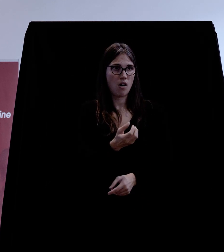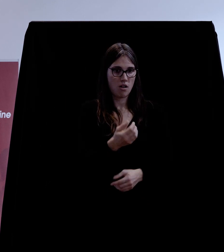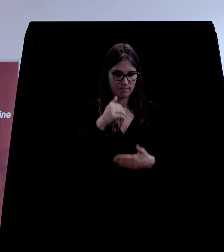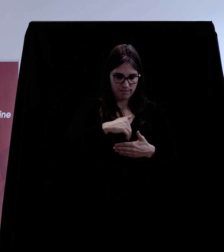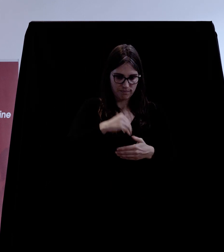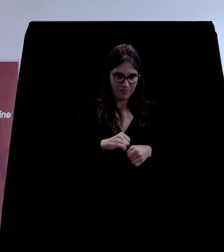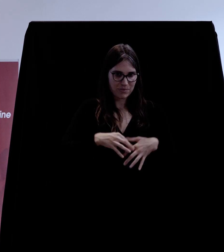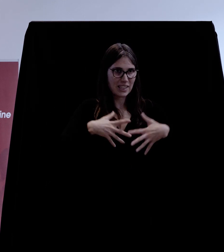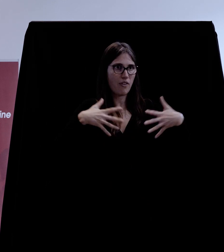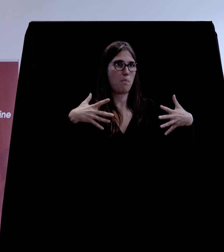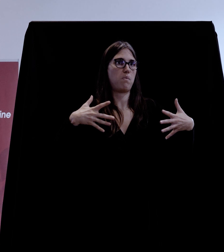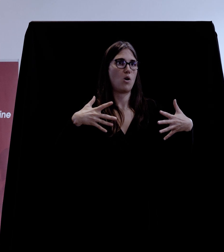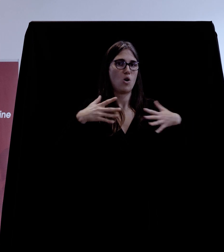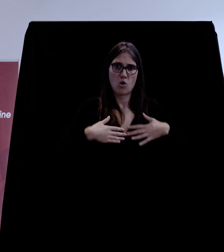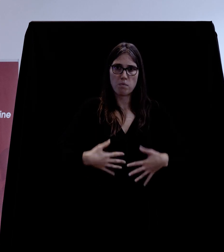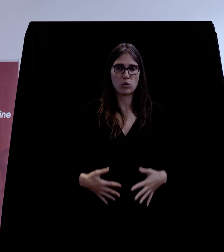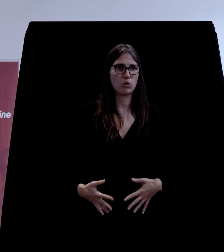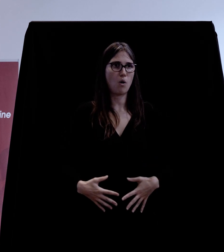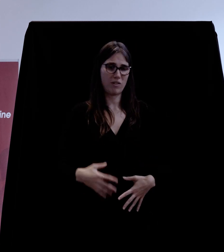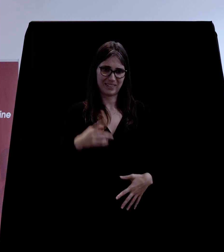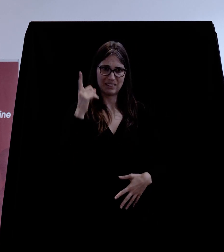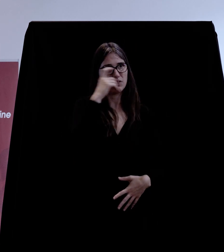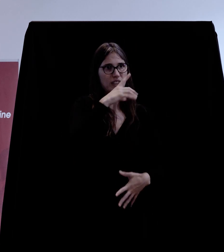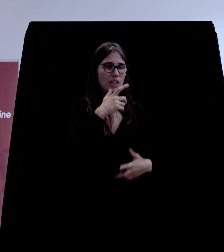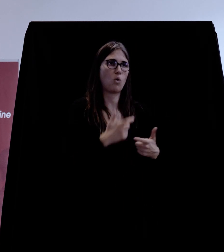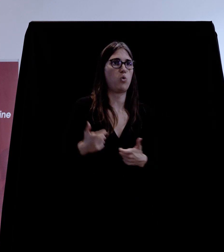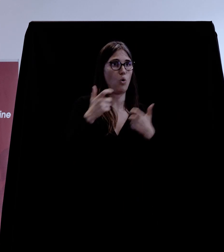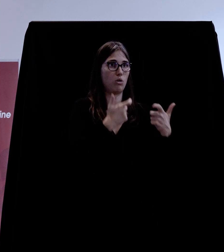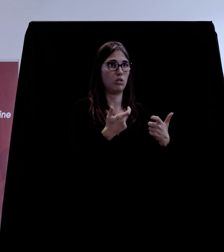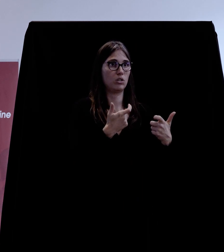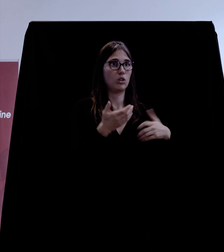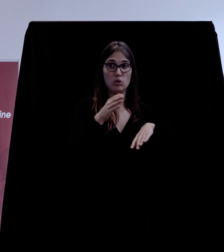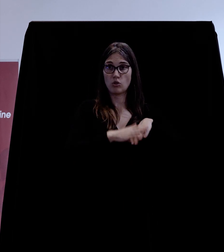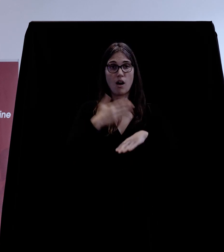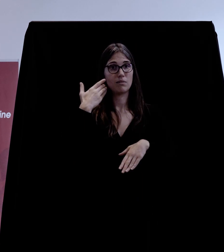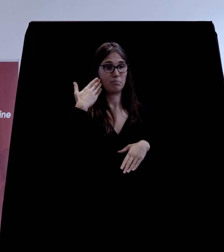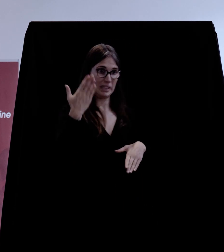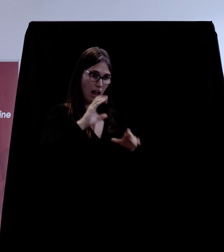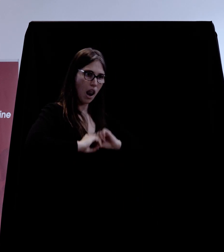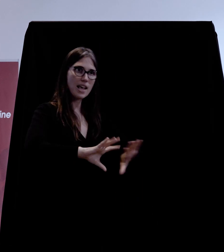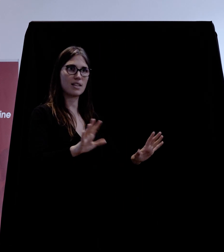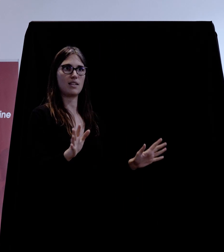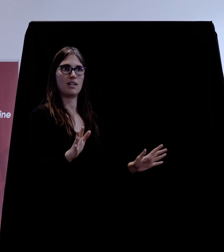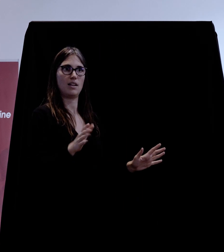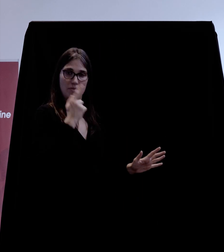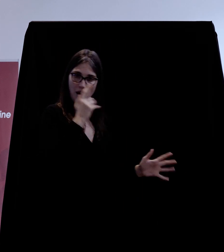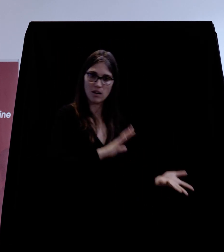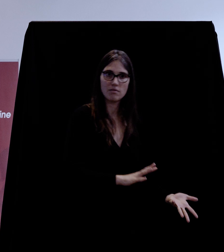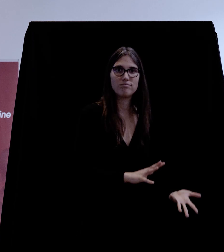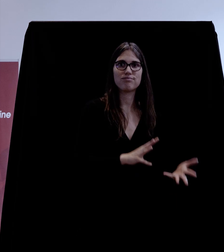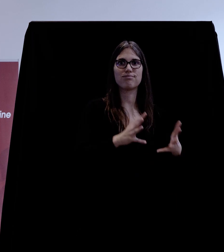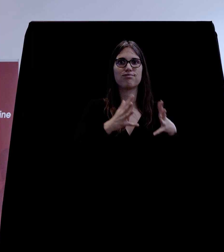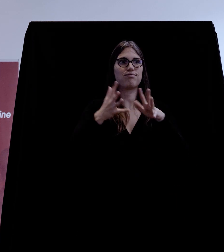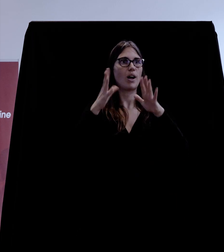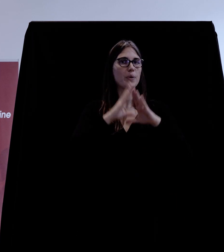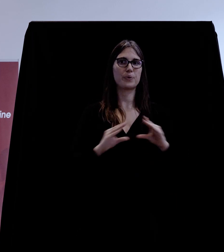But on the positive side, why do you think our kids get up and walk? They shouldn't be able